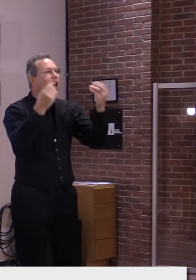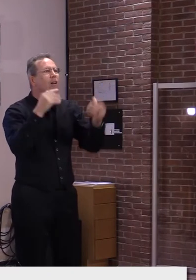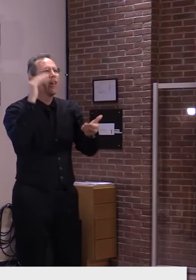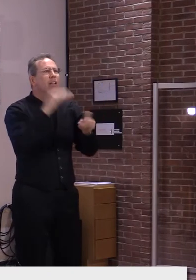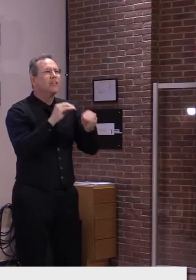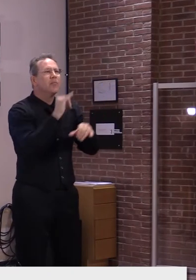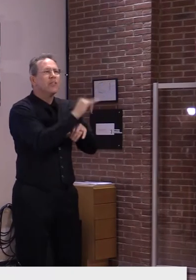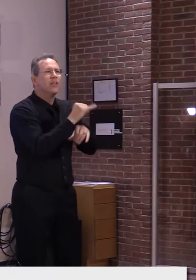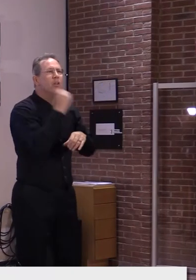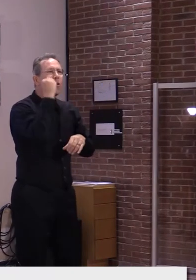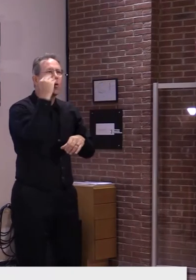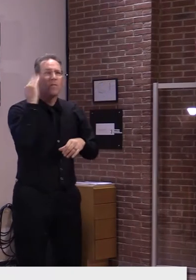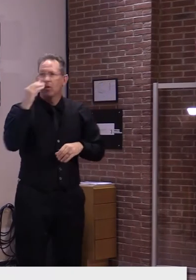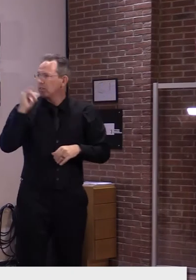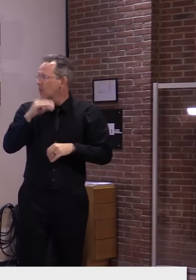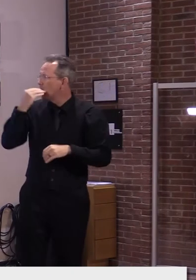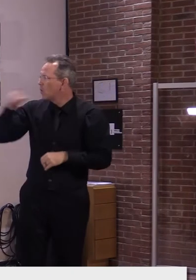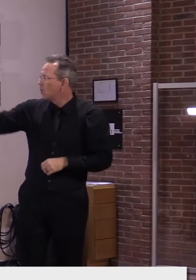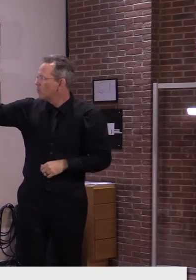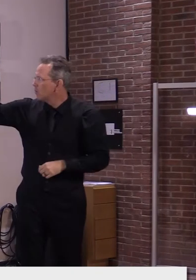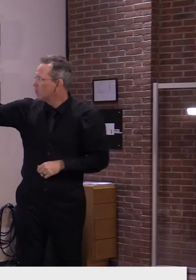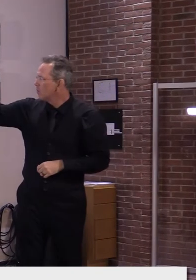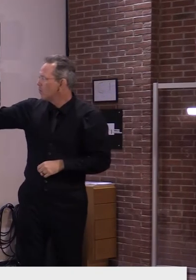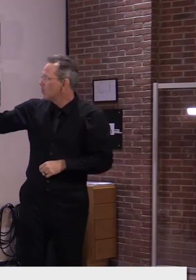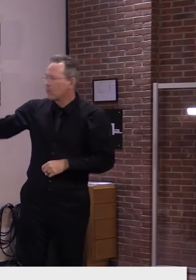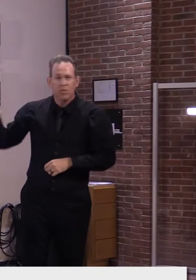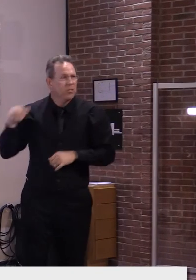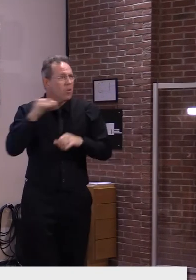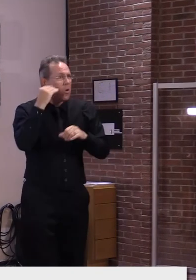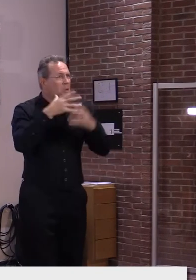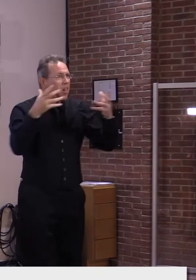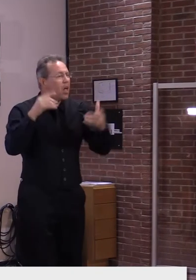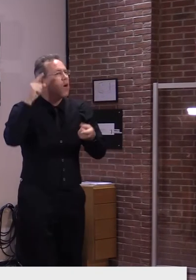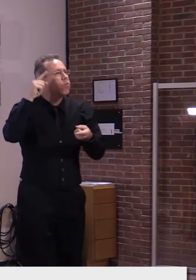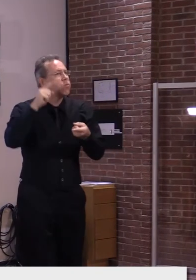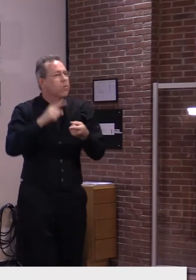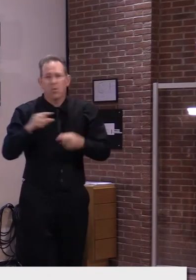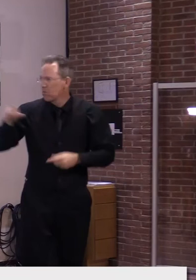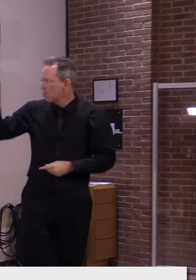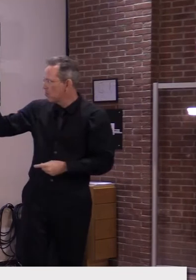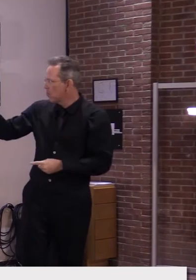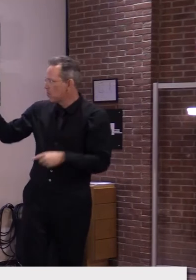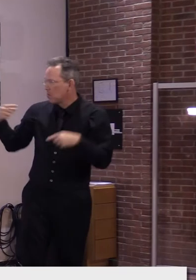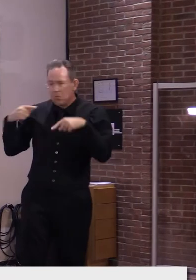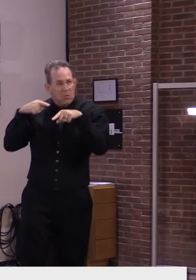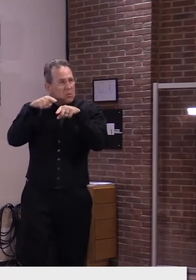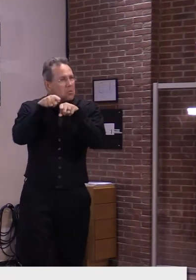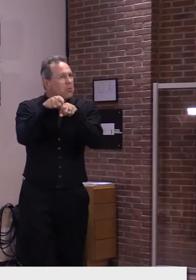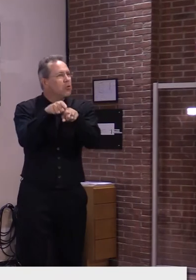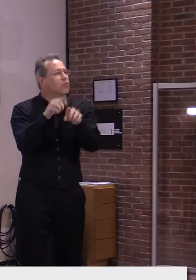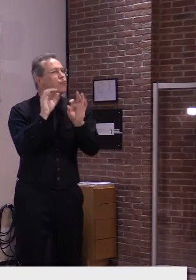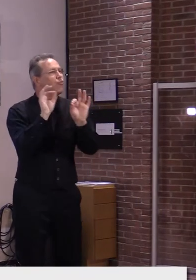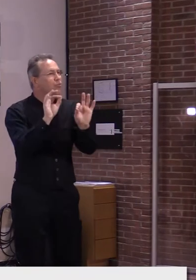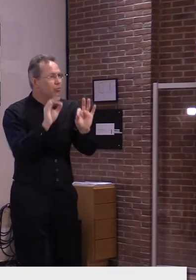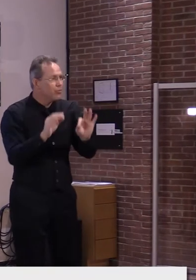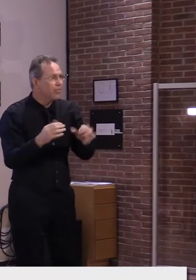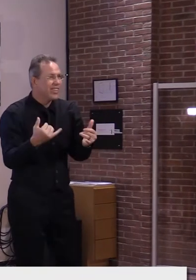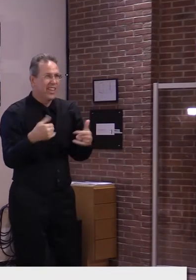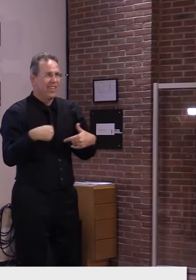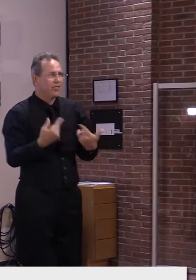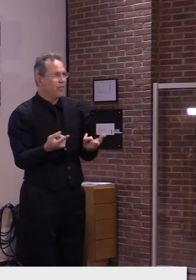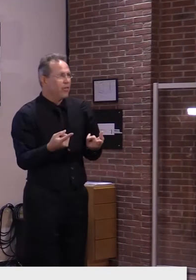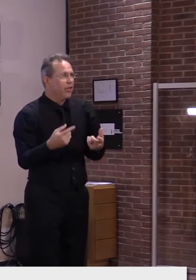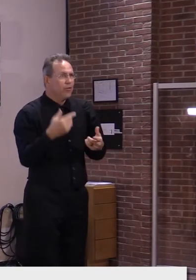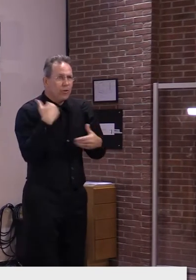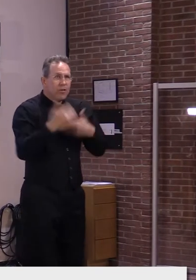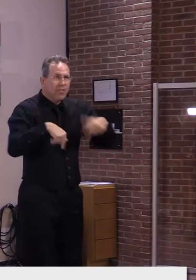months. This is a very optimistic sign that we have continually increased our movement since April, while at the same